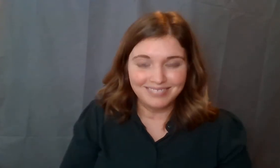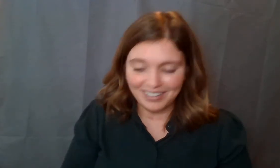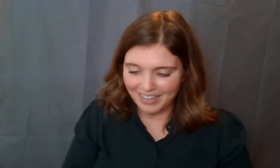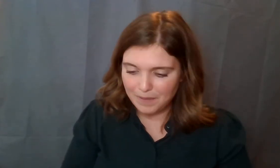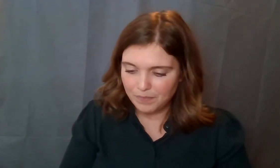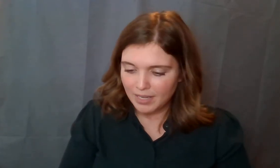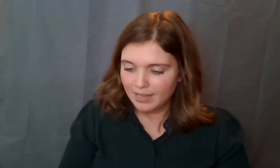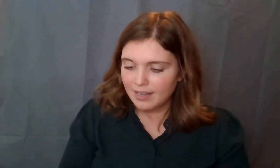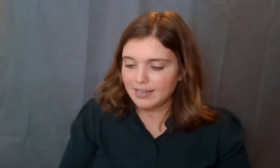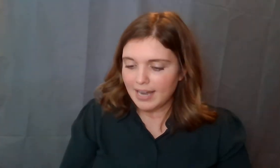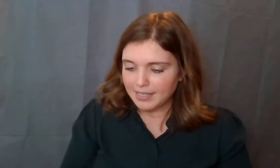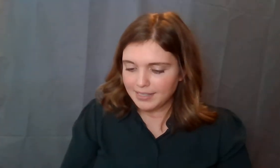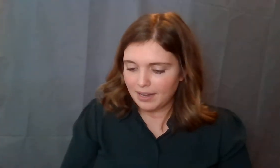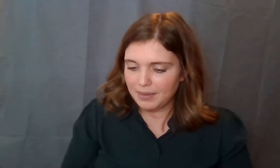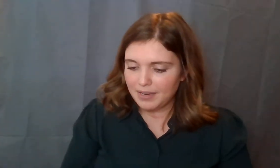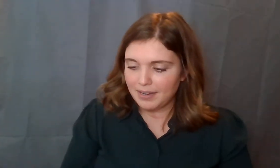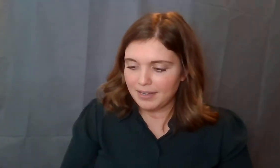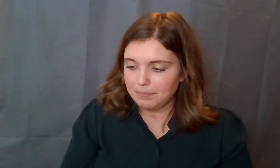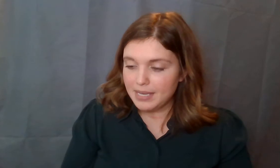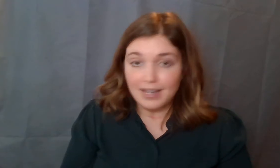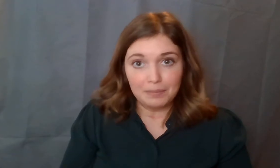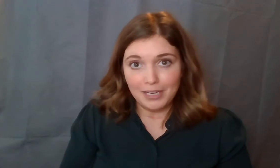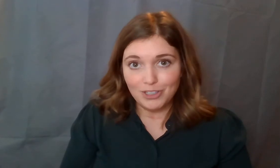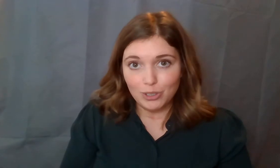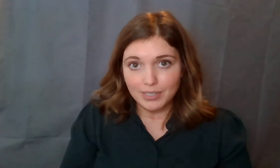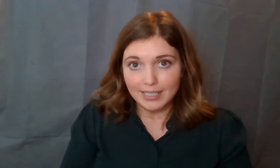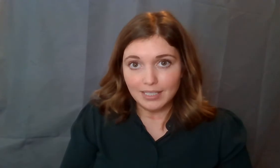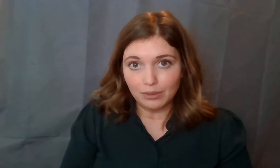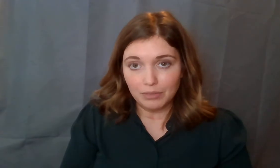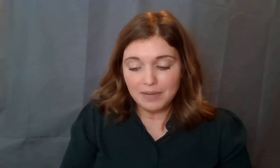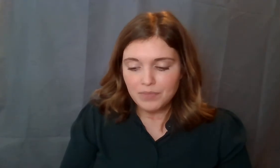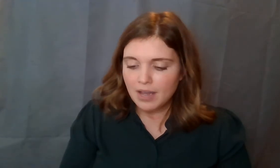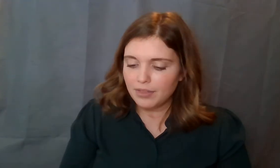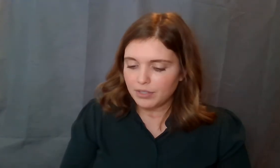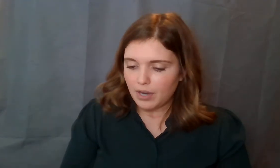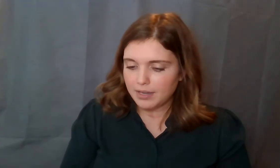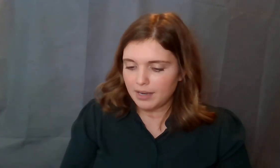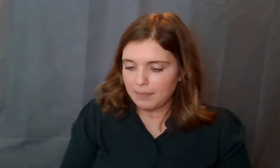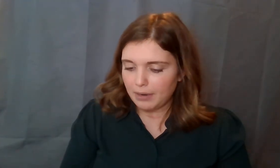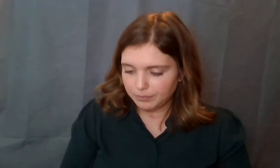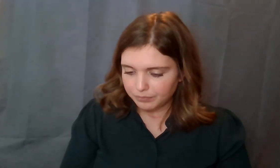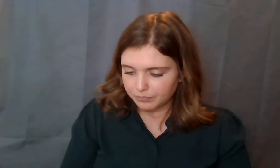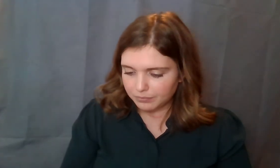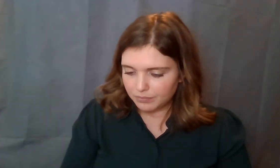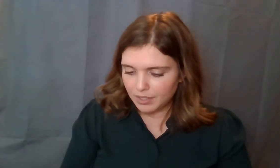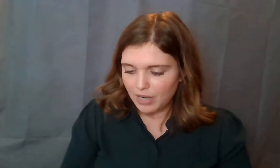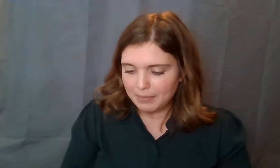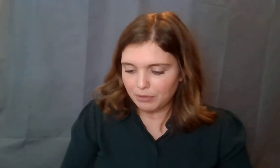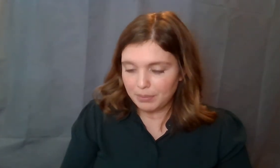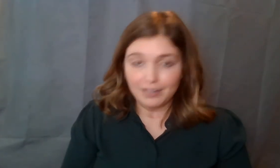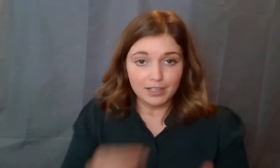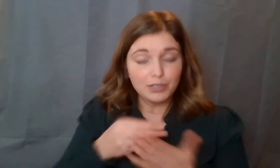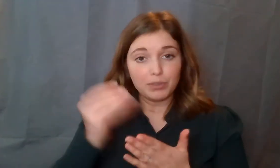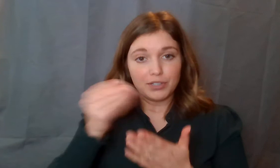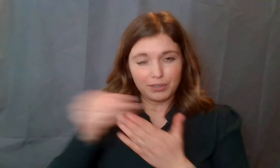All right. Next up in B on page 263, they're talking about shopping repeatedly. So we're still